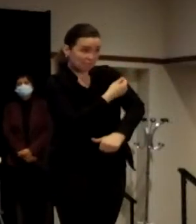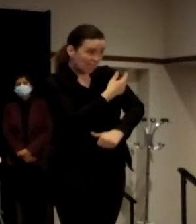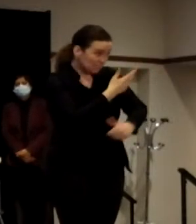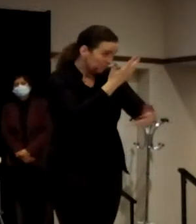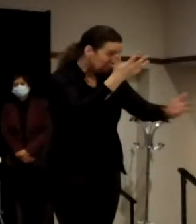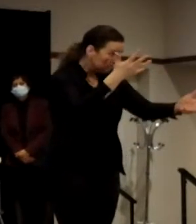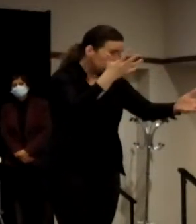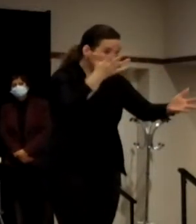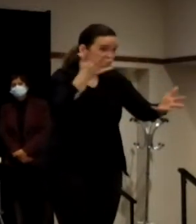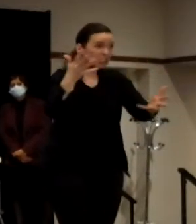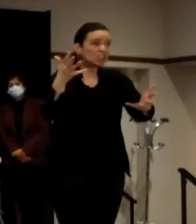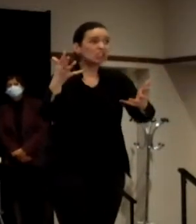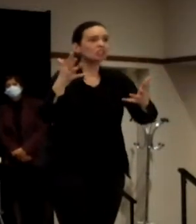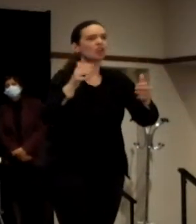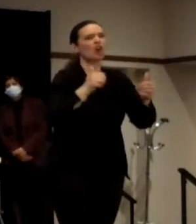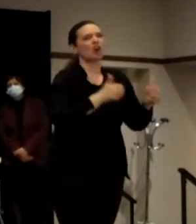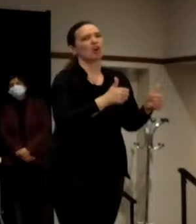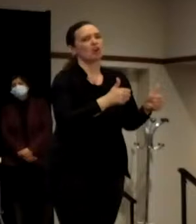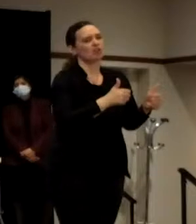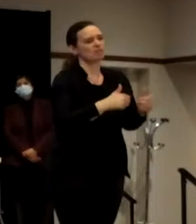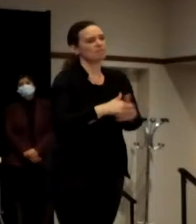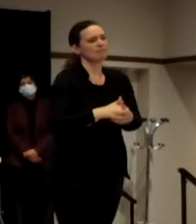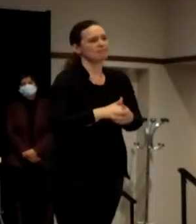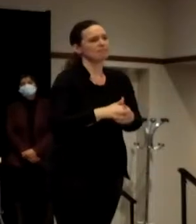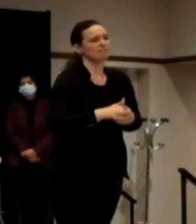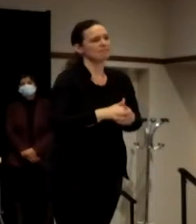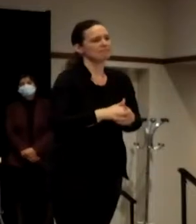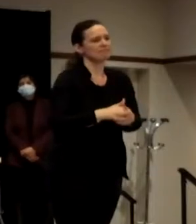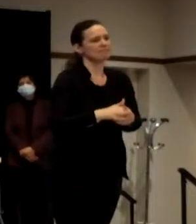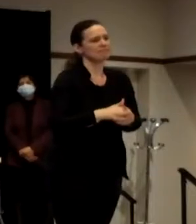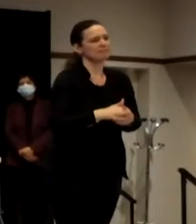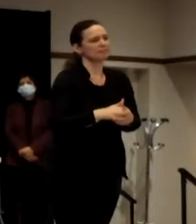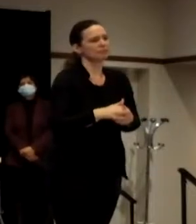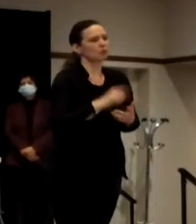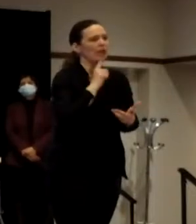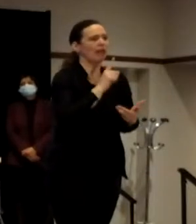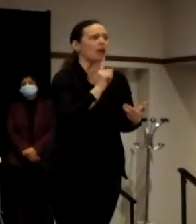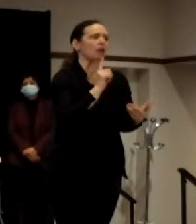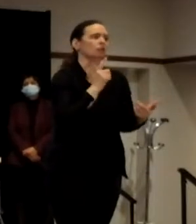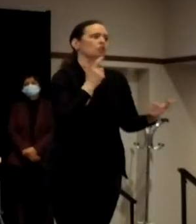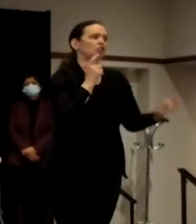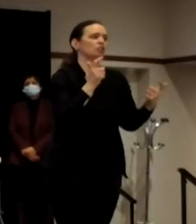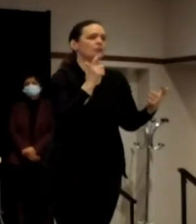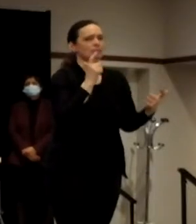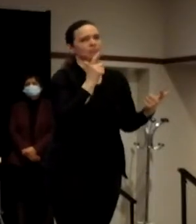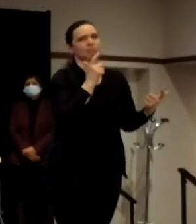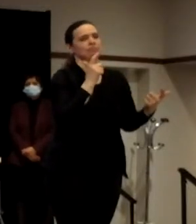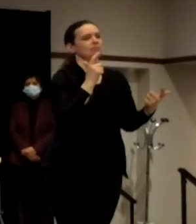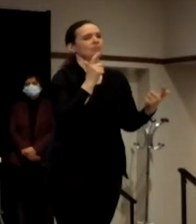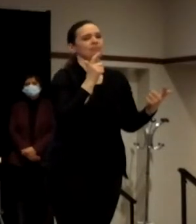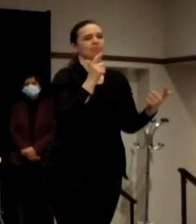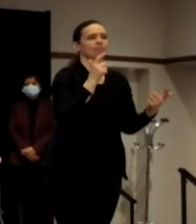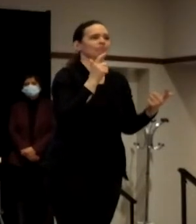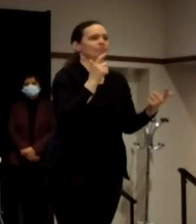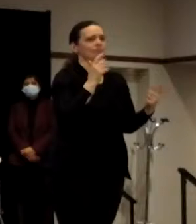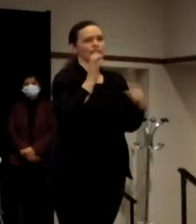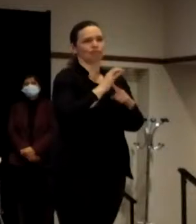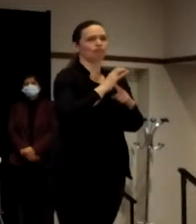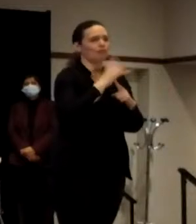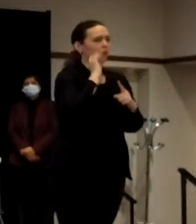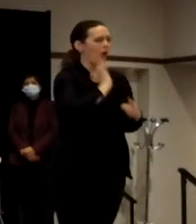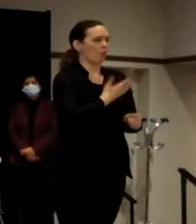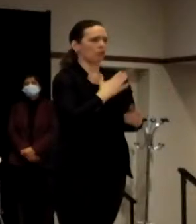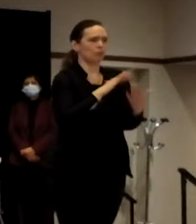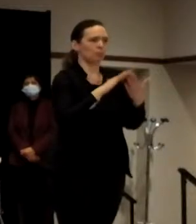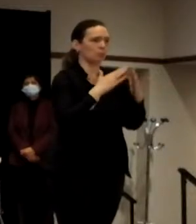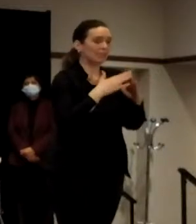is really a big monumental step for our community because our seniors have bore the brunt of this pandemic, if